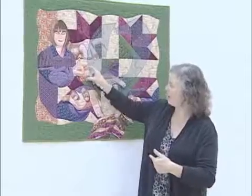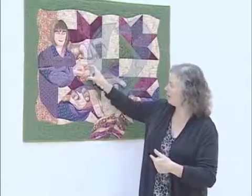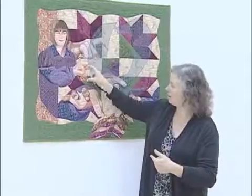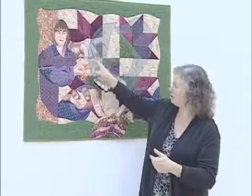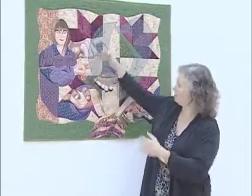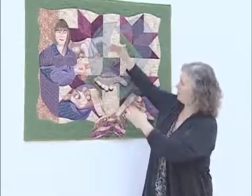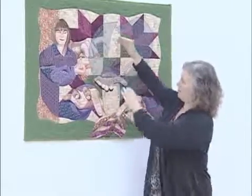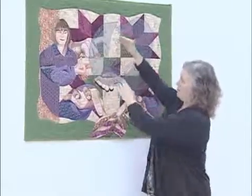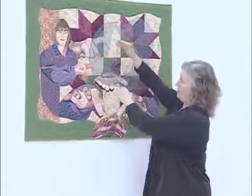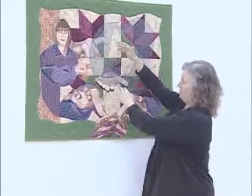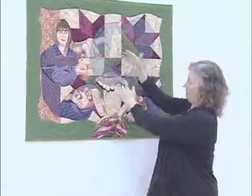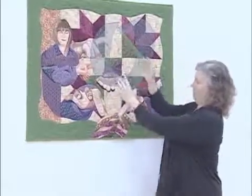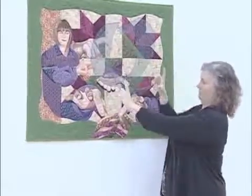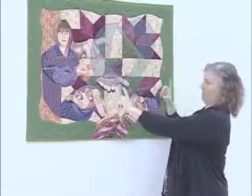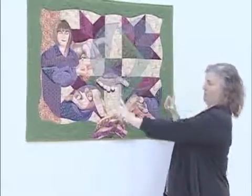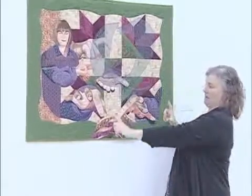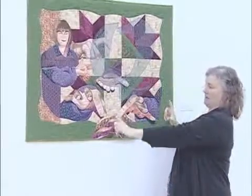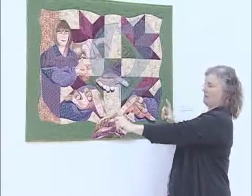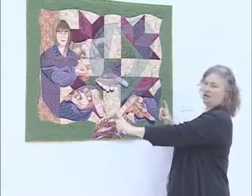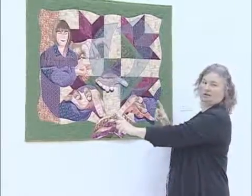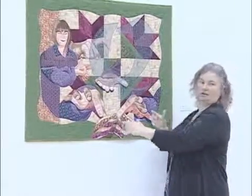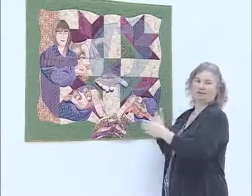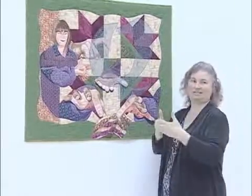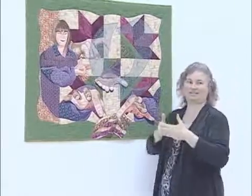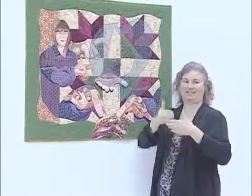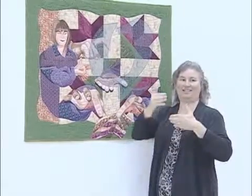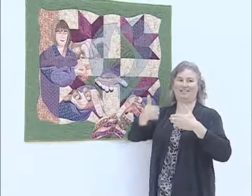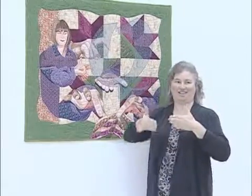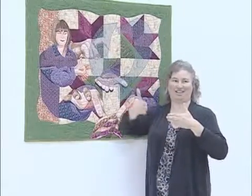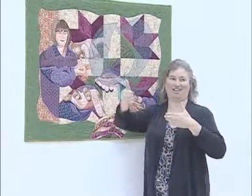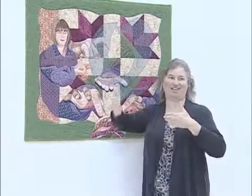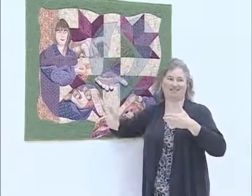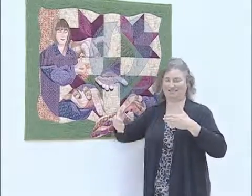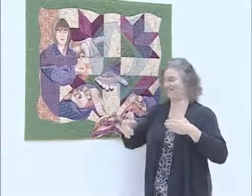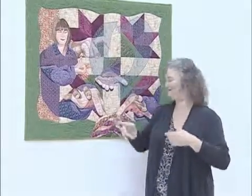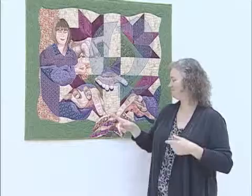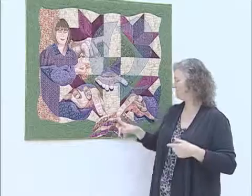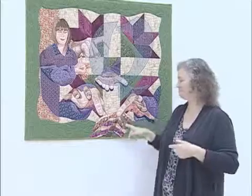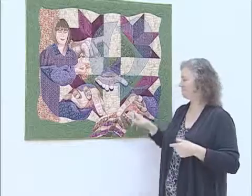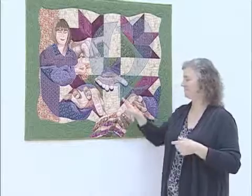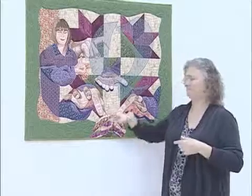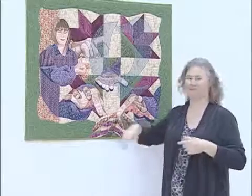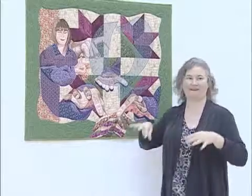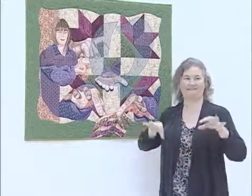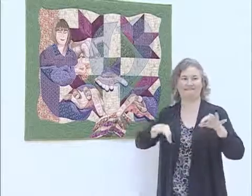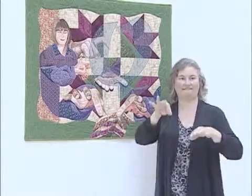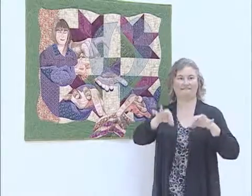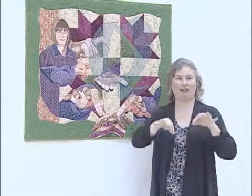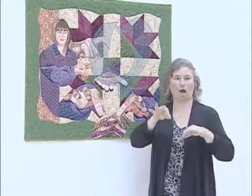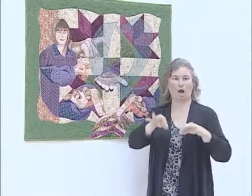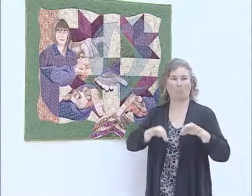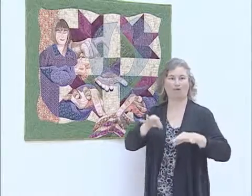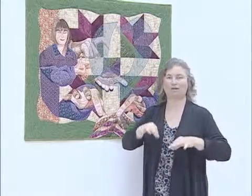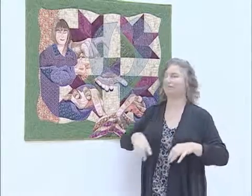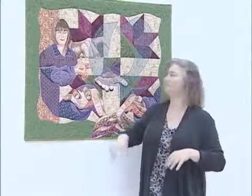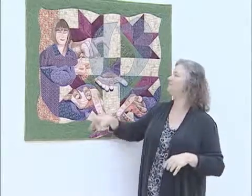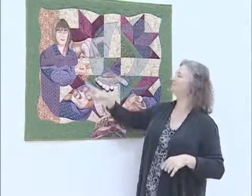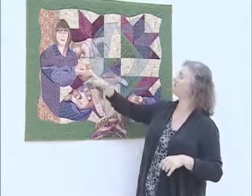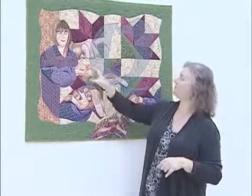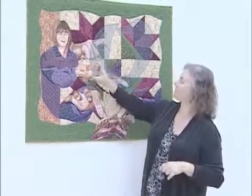here, is the actual sewing and the sewing machine doing the work. And the progression ends in the foreground with the manipulation of the